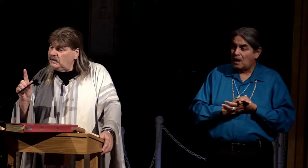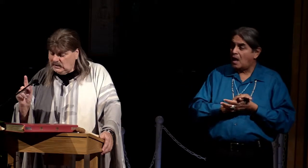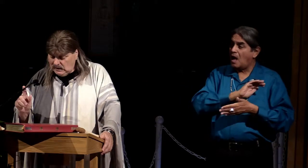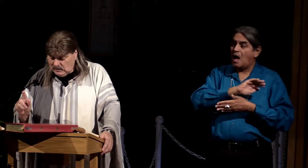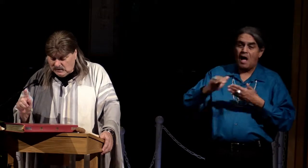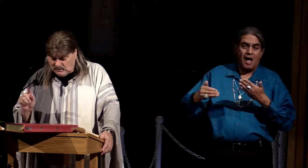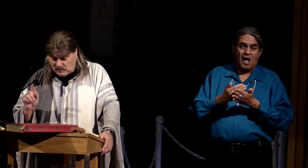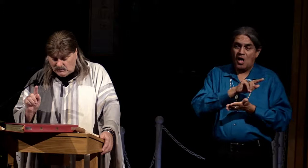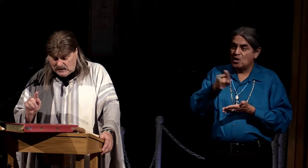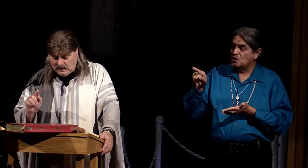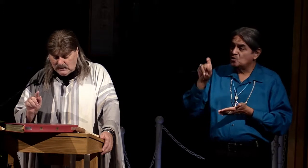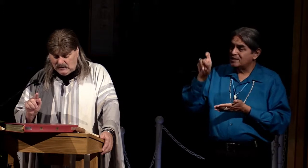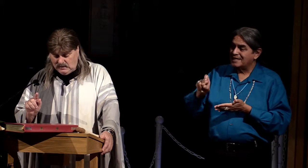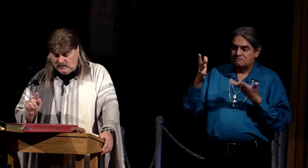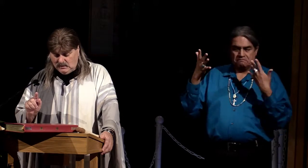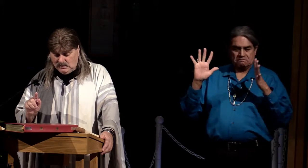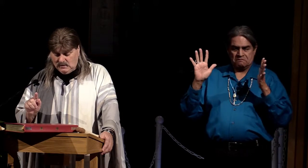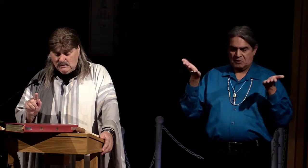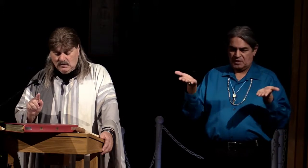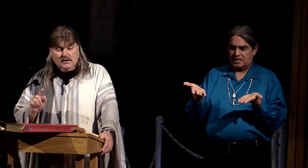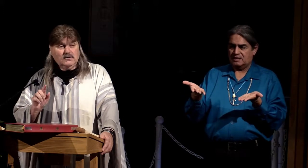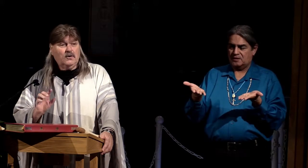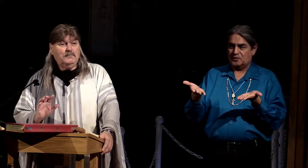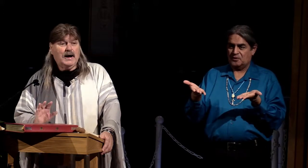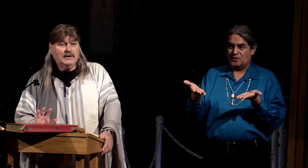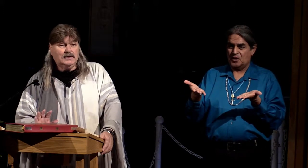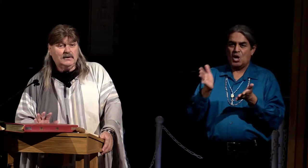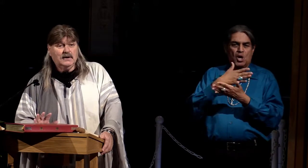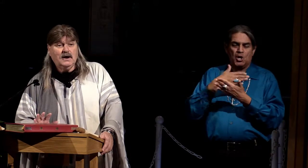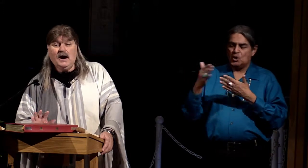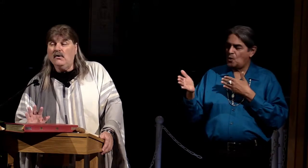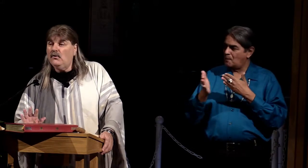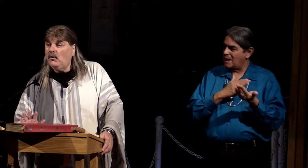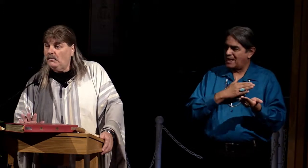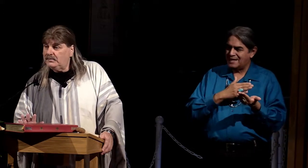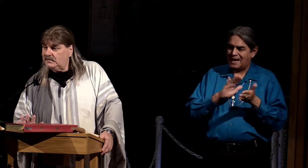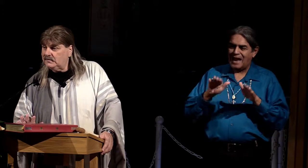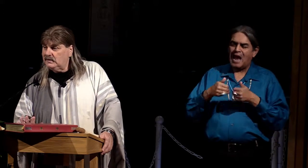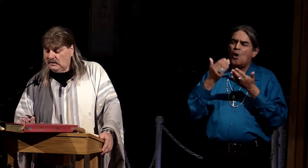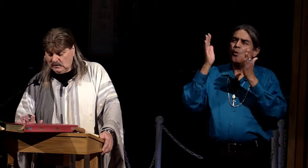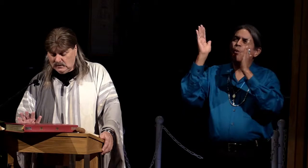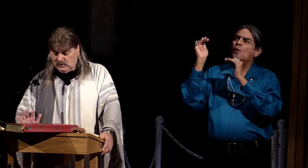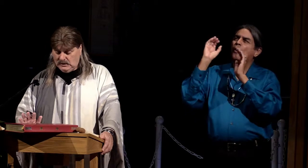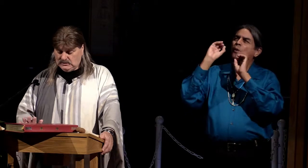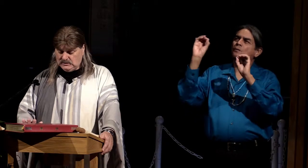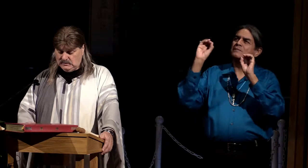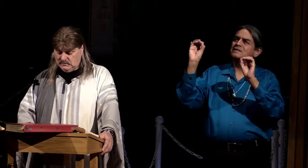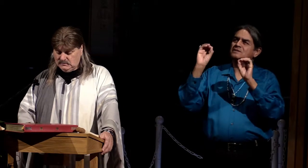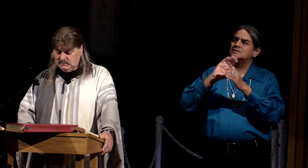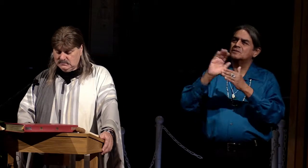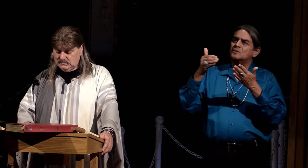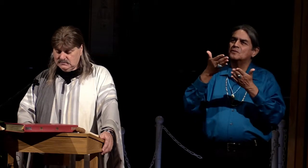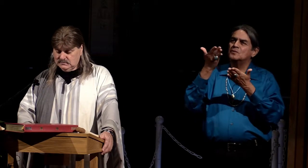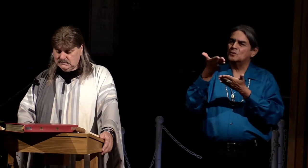All we need is already here, no matter how hopeless the equation.